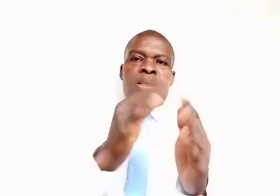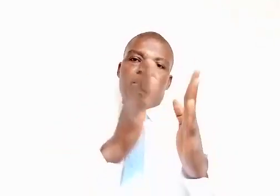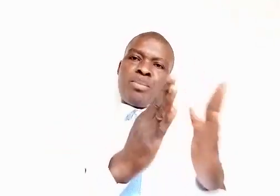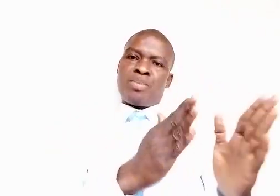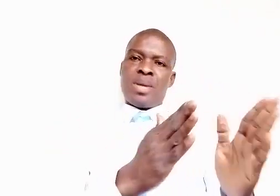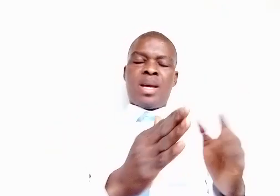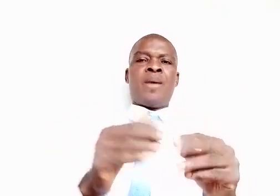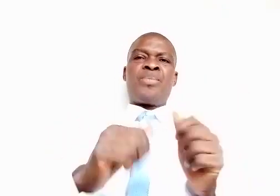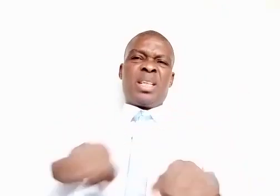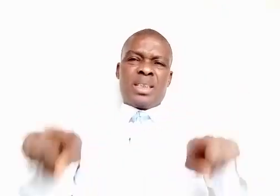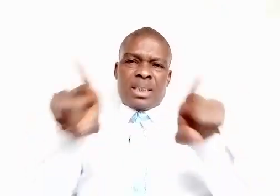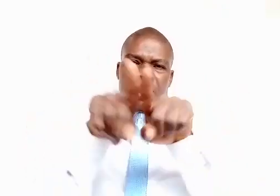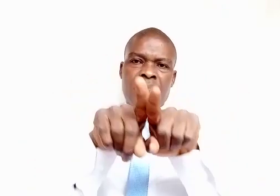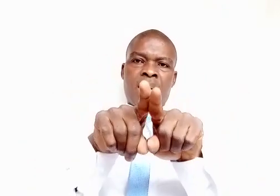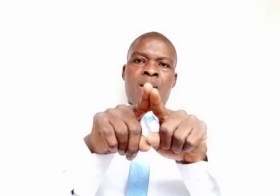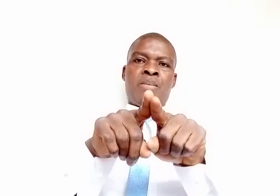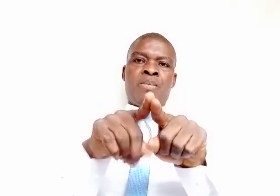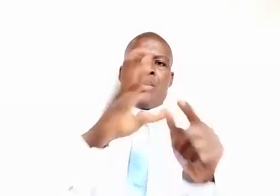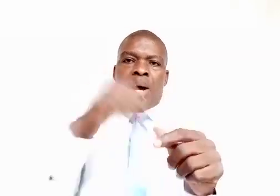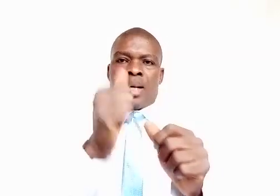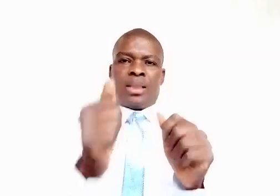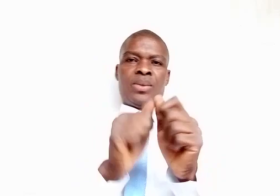is the same as we, the subject of the verb.